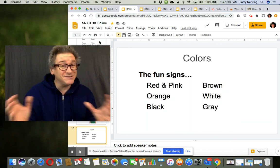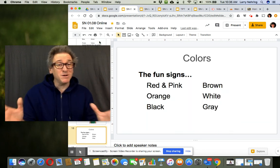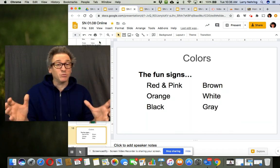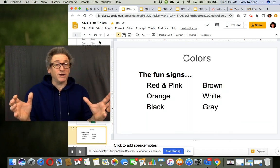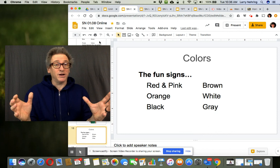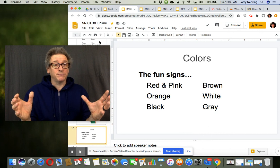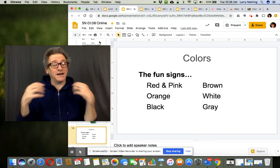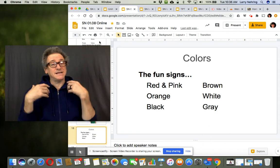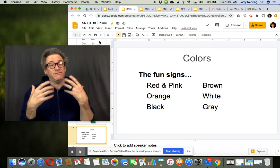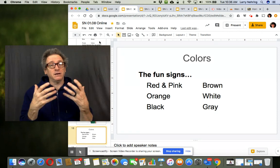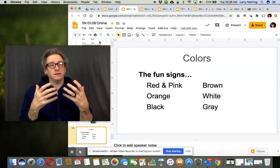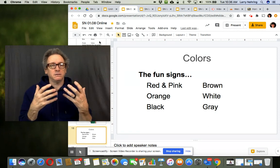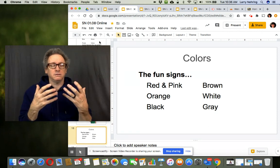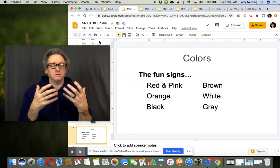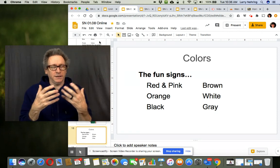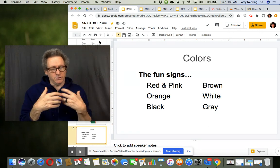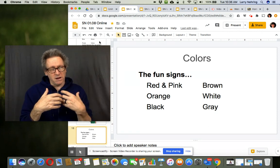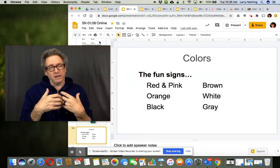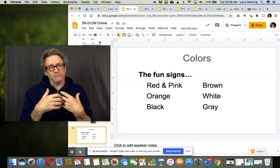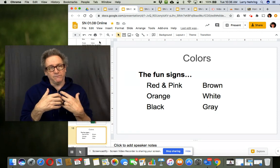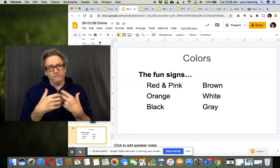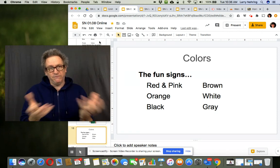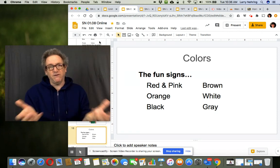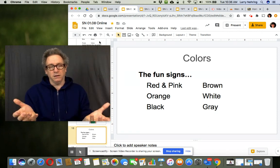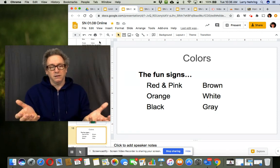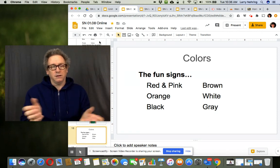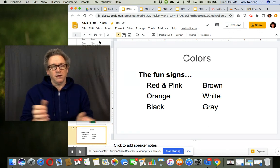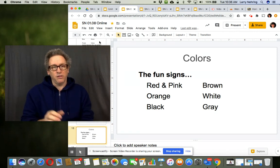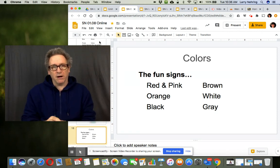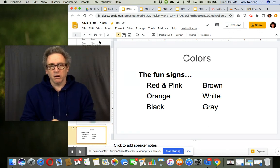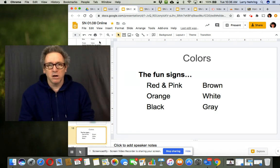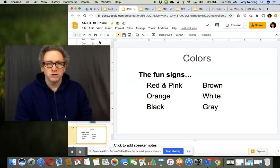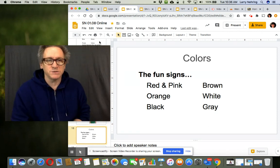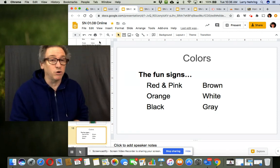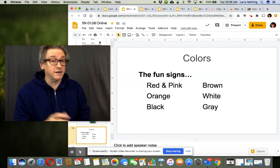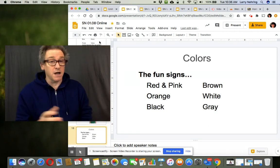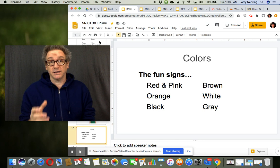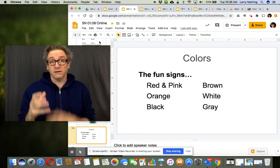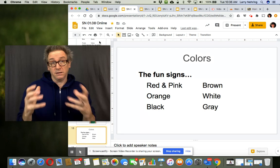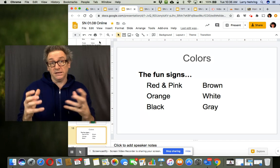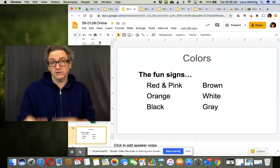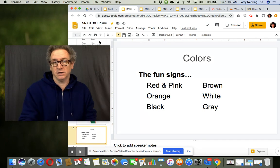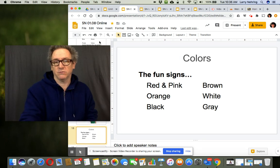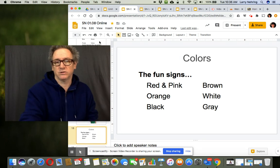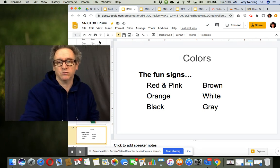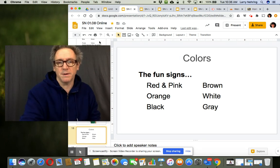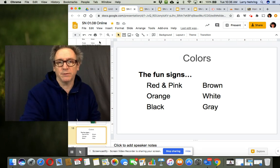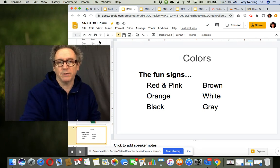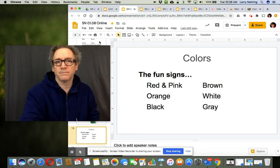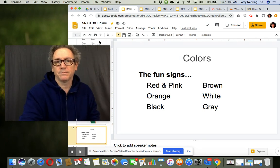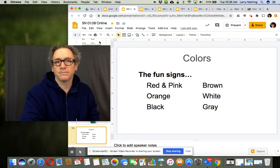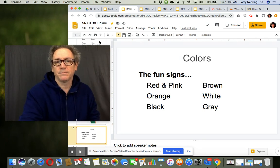These are much more fun. And I say fun, meaning they're not really fun. They are just more iconic, a little easier to